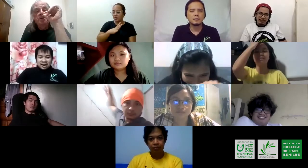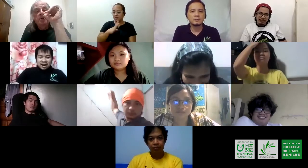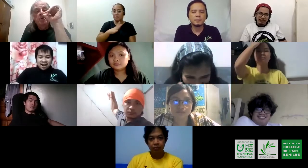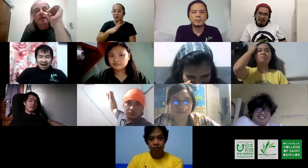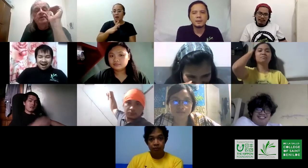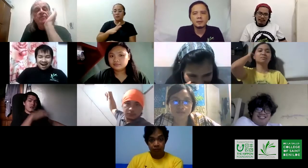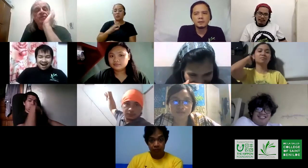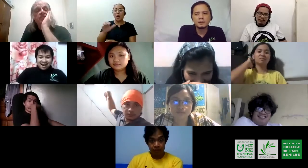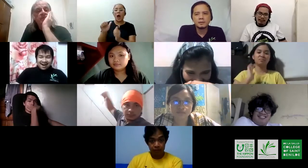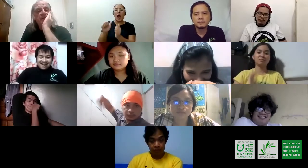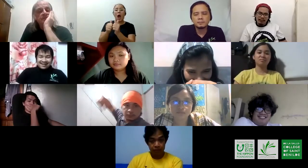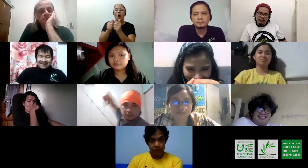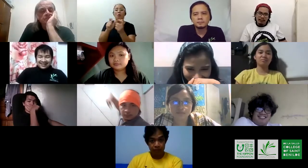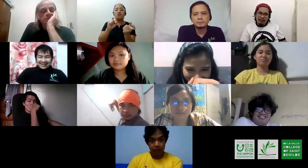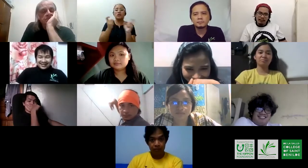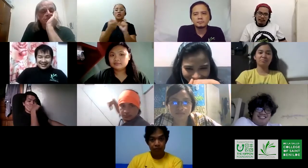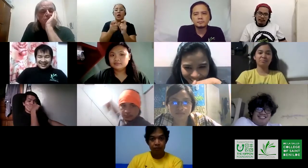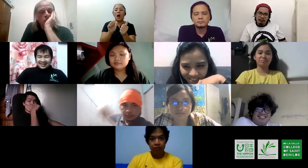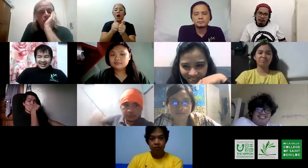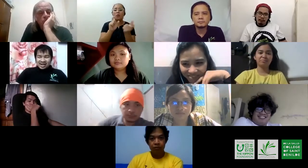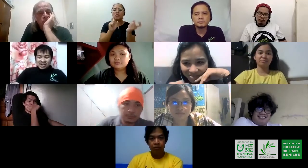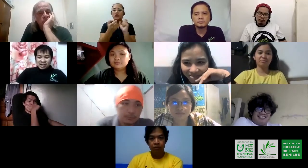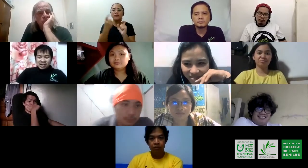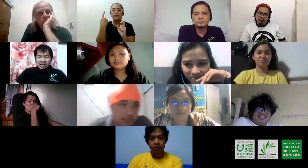you want to correct it for the Philippines?